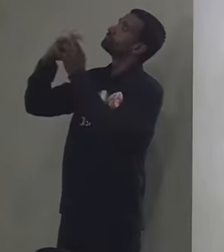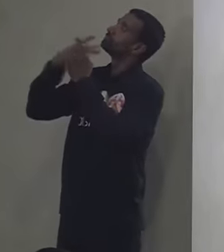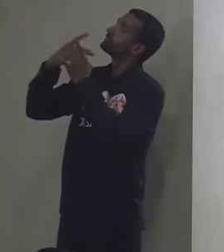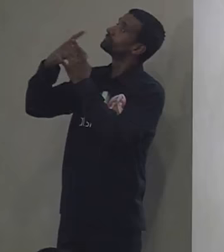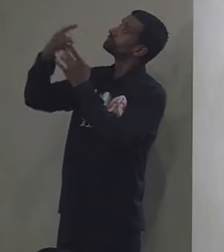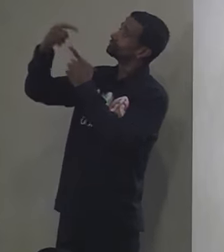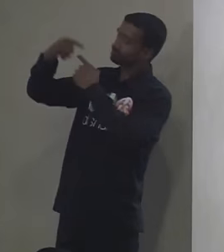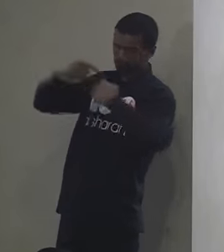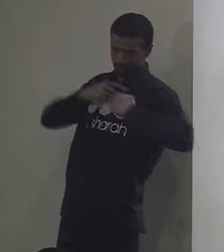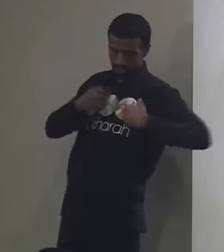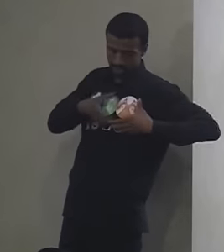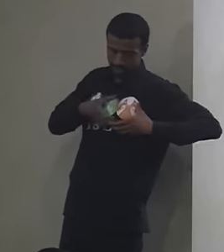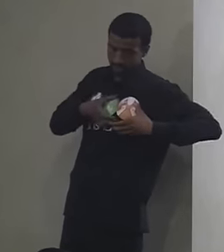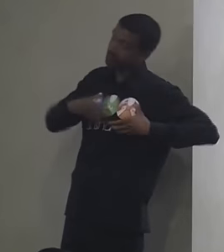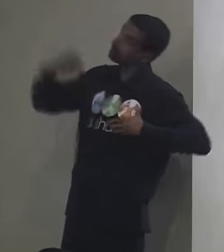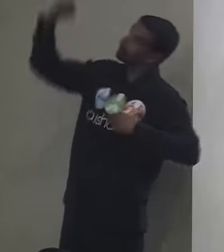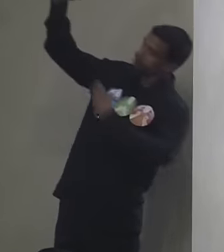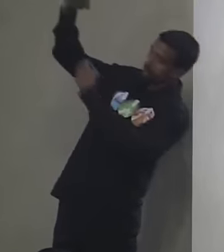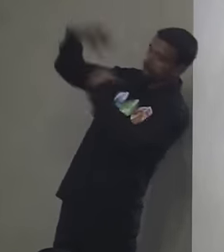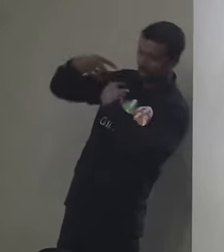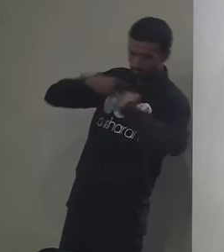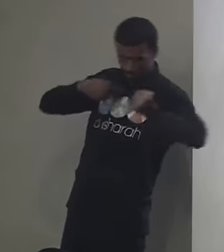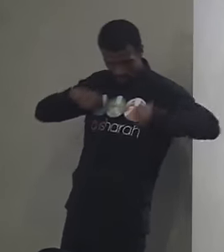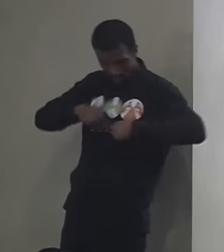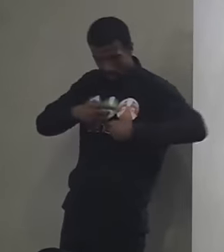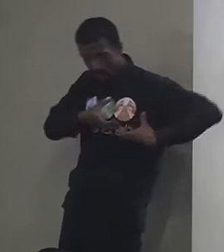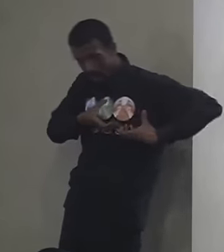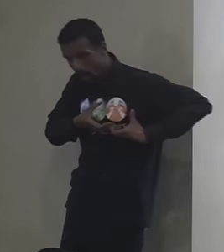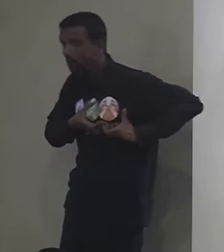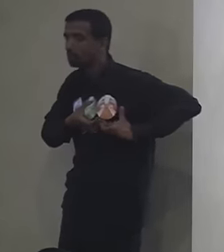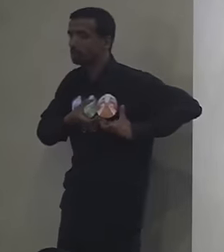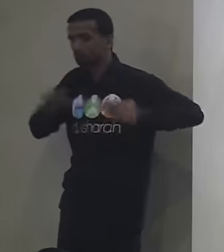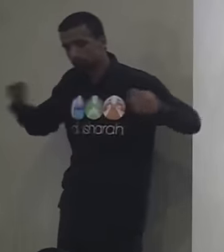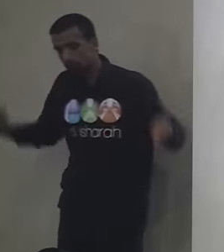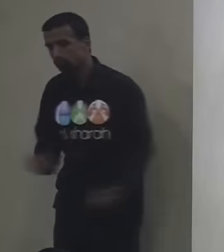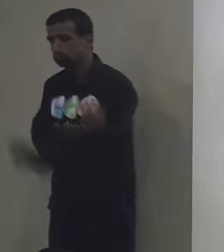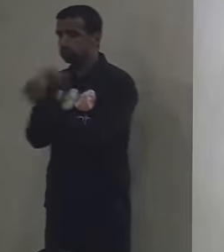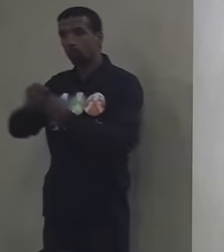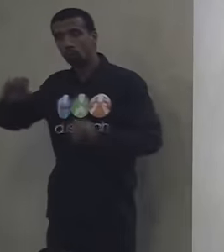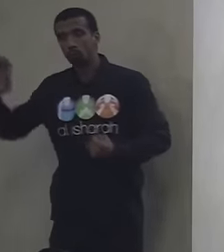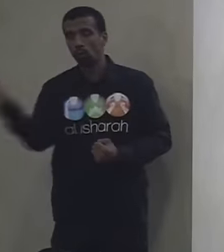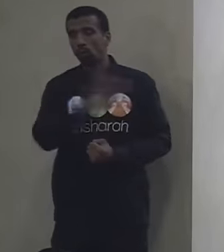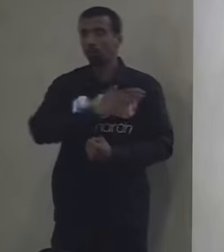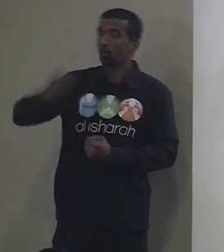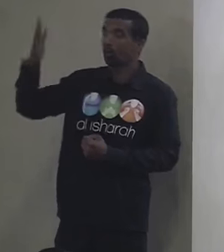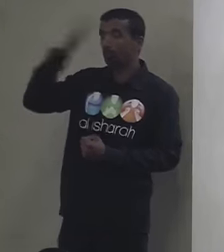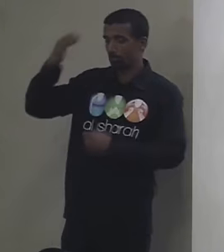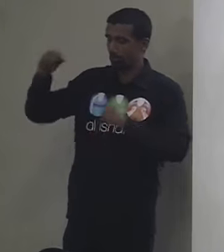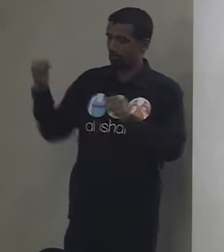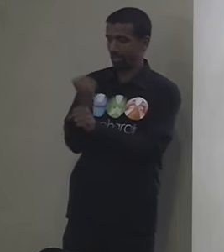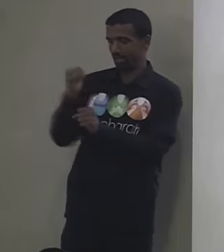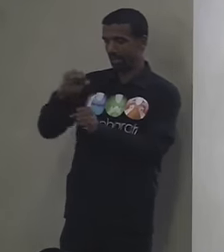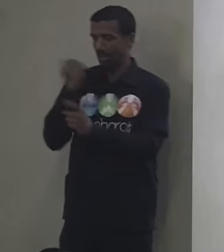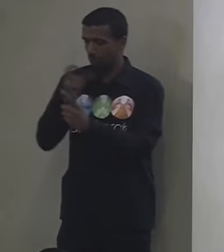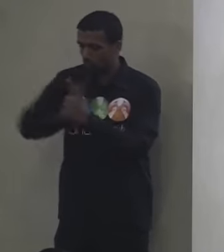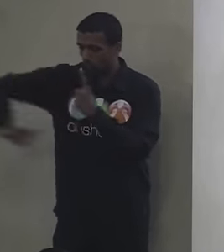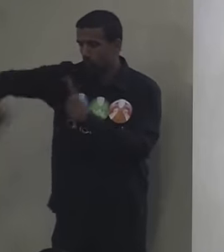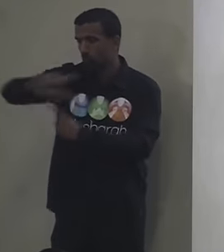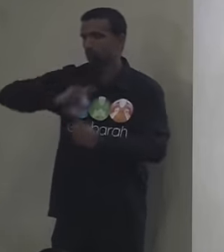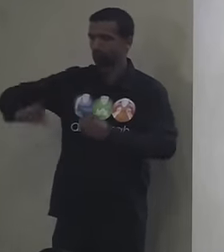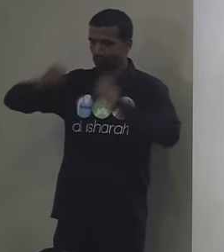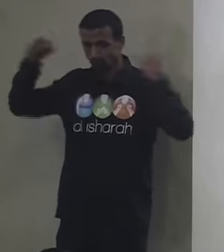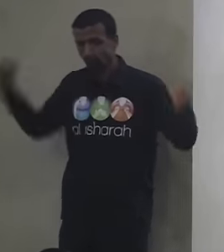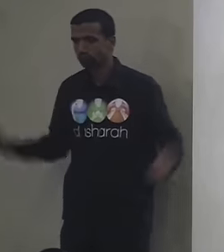see all reality around us. May Allah Azza wa Jal especially strengthen the mothers of our community and make them able to raise the generation of